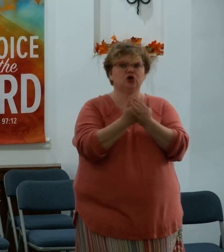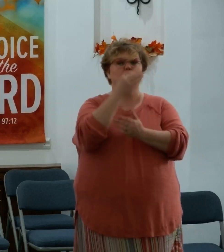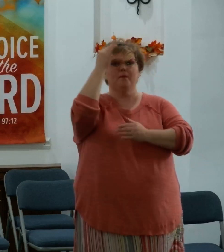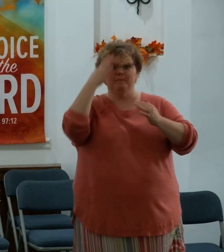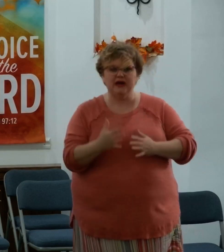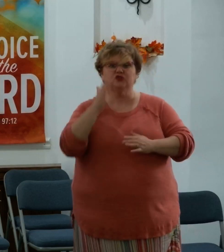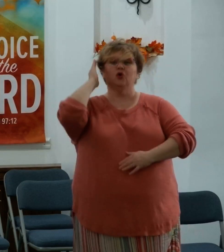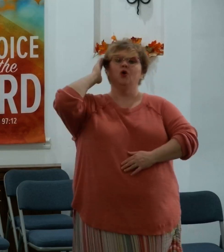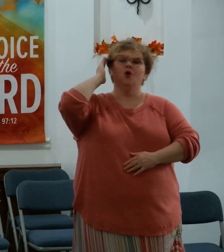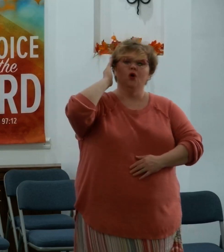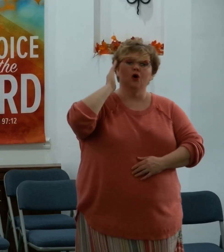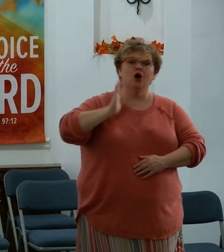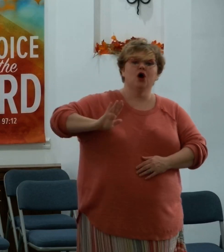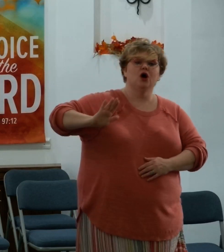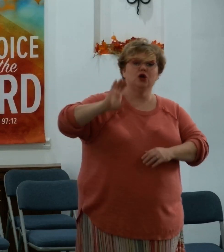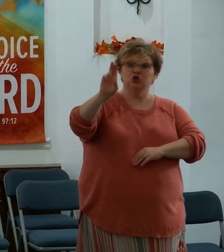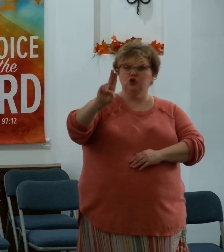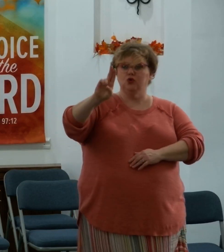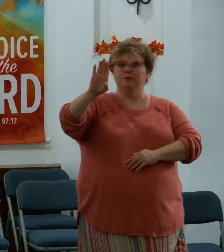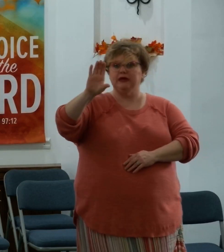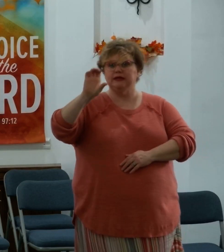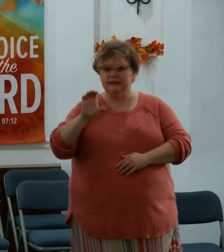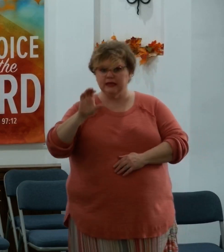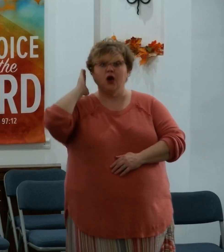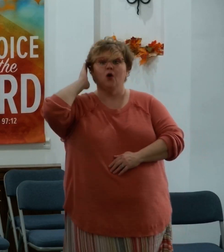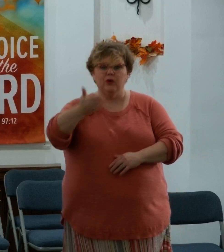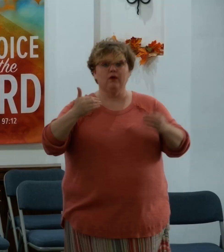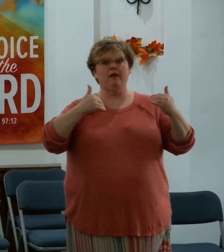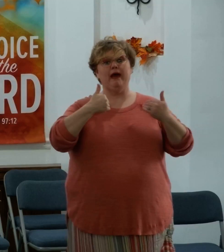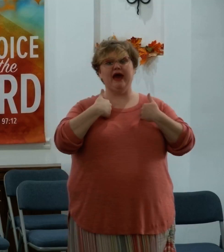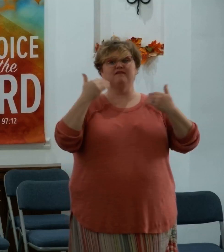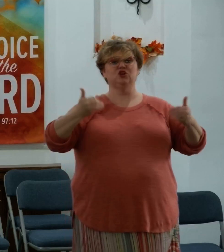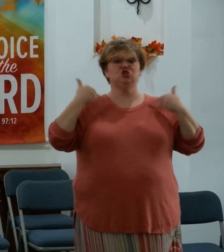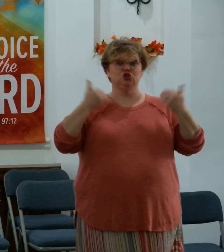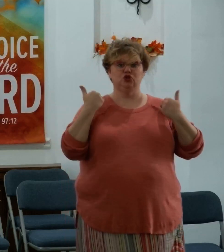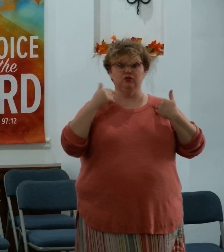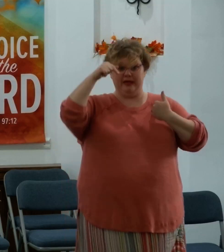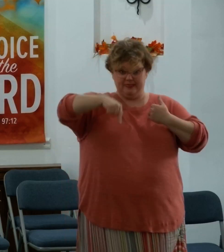Church will soon have youth in this church once again.